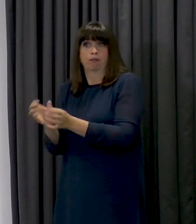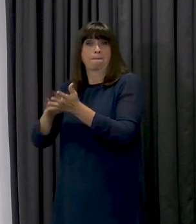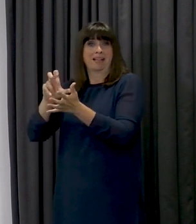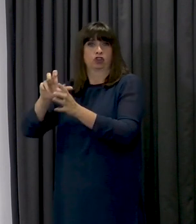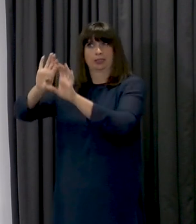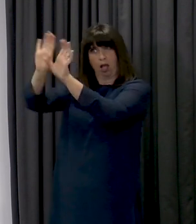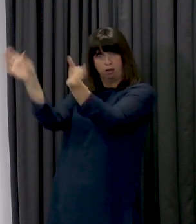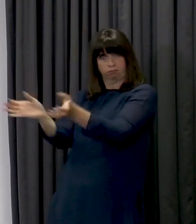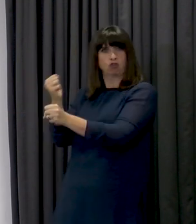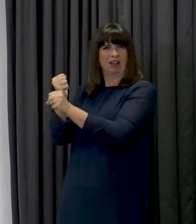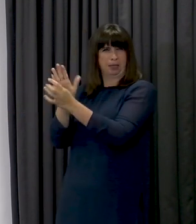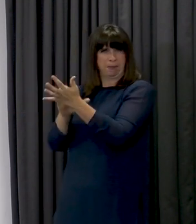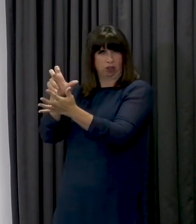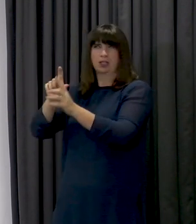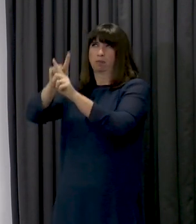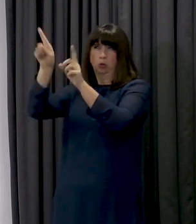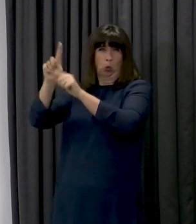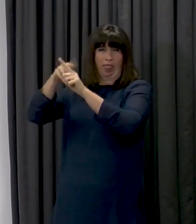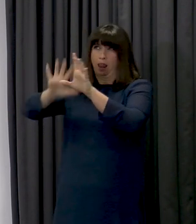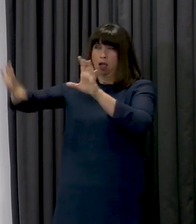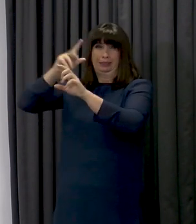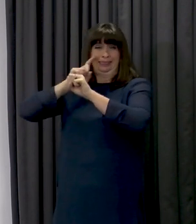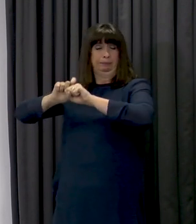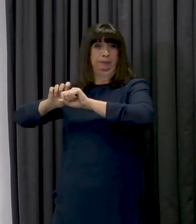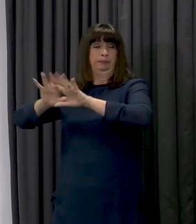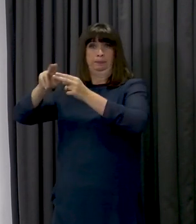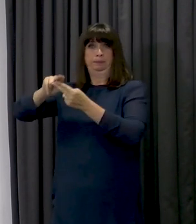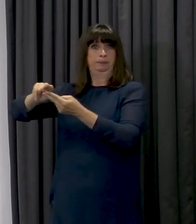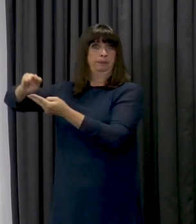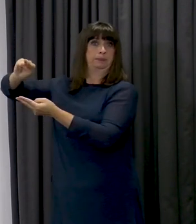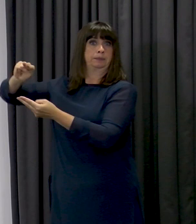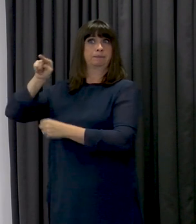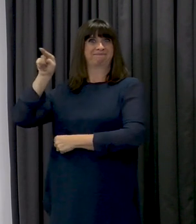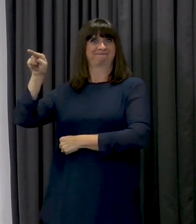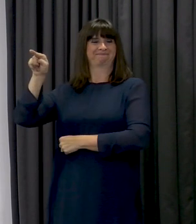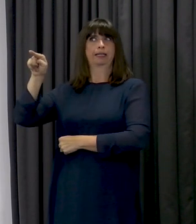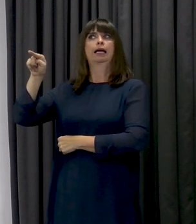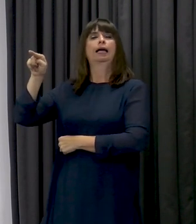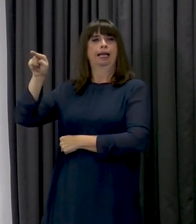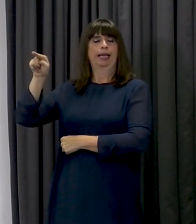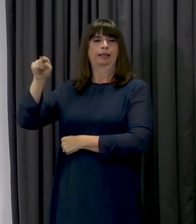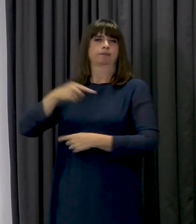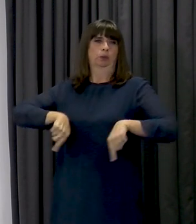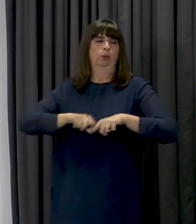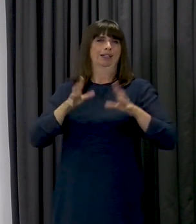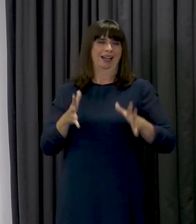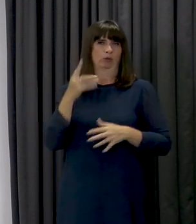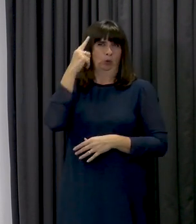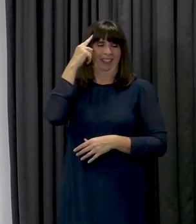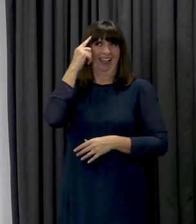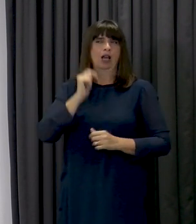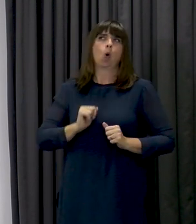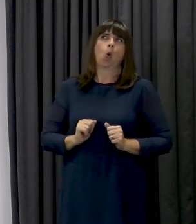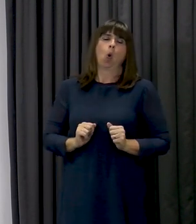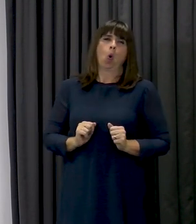in coronavirus cases there too. And all of this is bound to give us pause for thought.